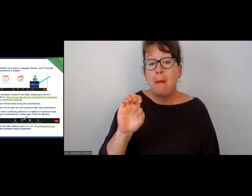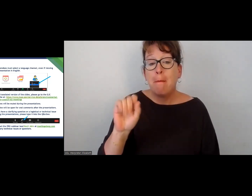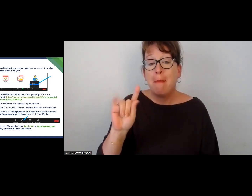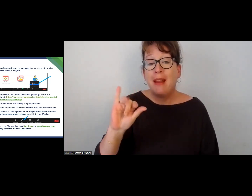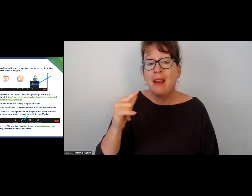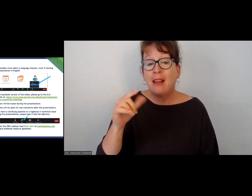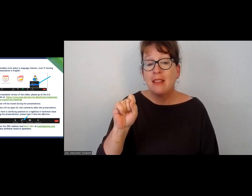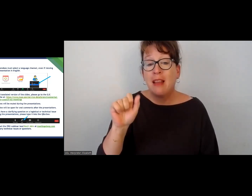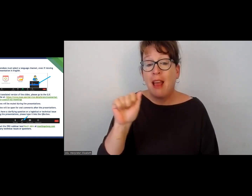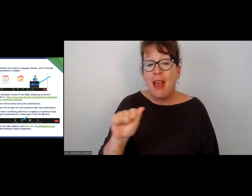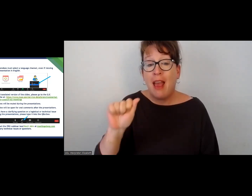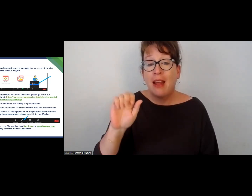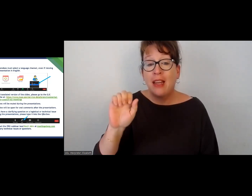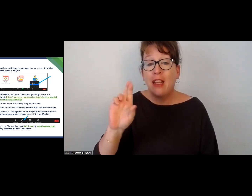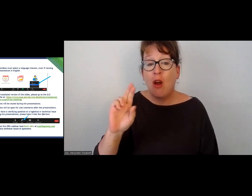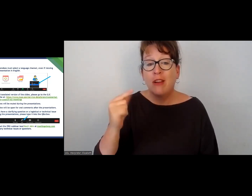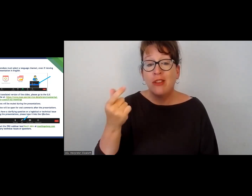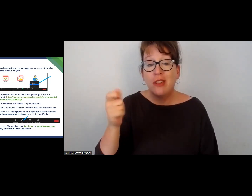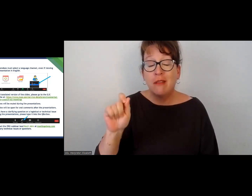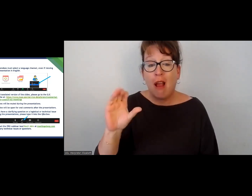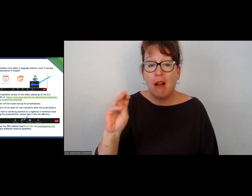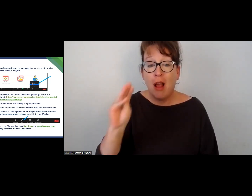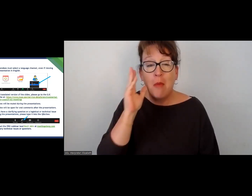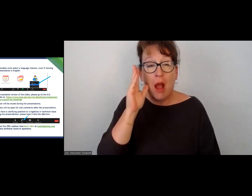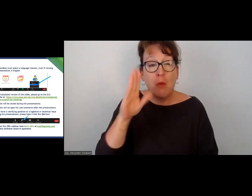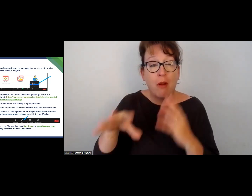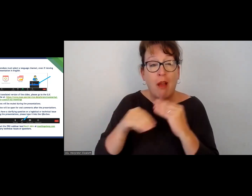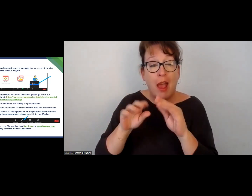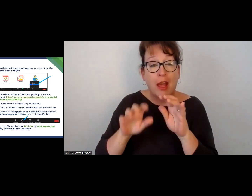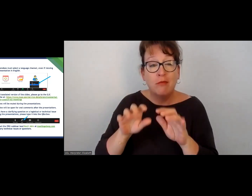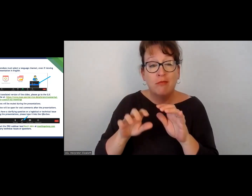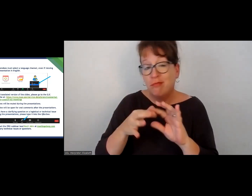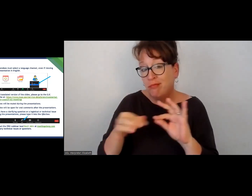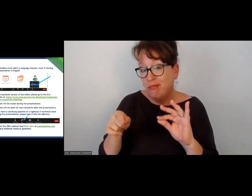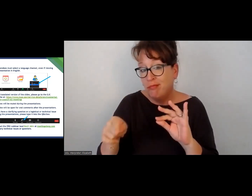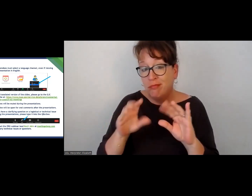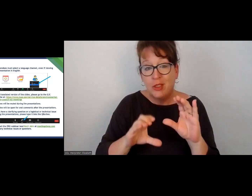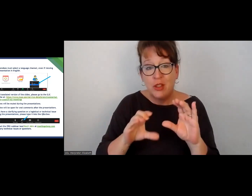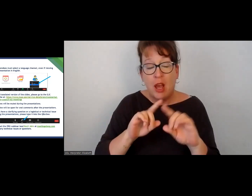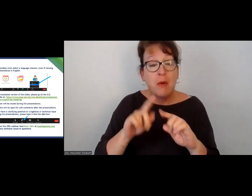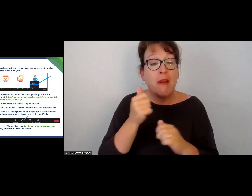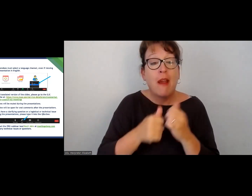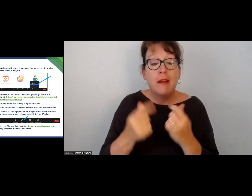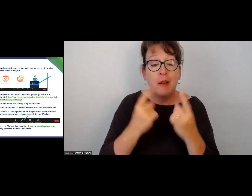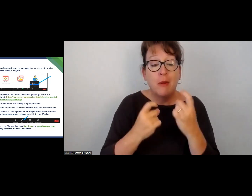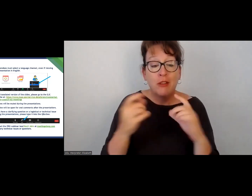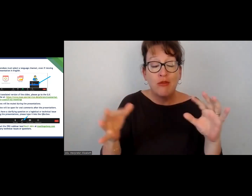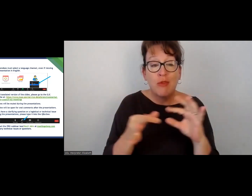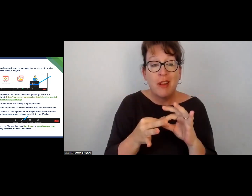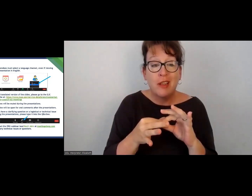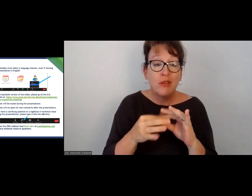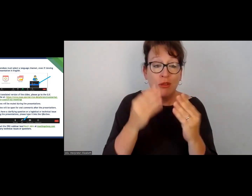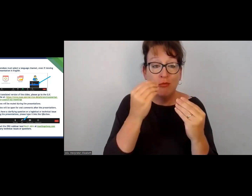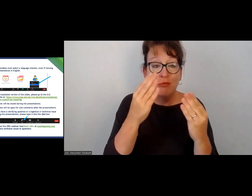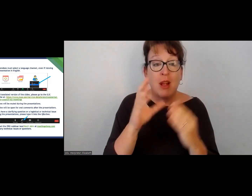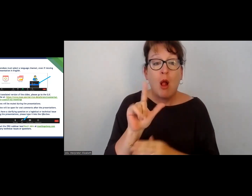meetings@erg.com. I'm going to put that email in the chat in a moment with any technical questions relating to meeting logistics. A